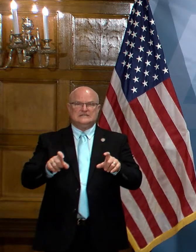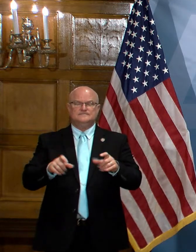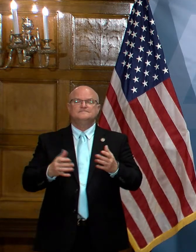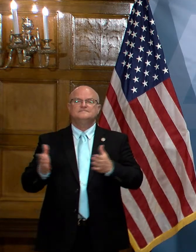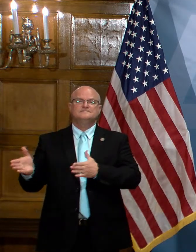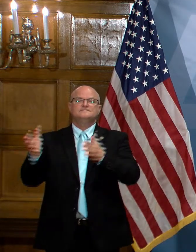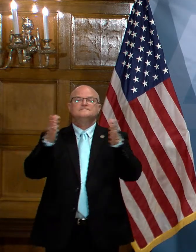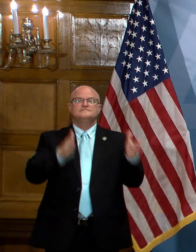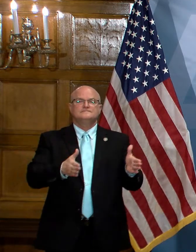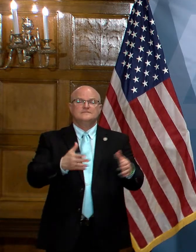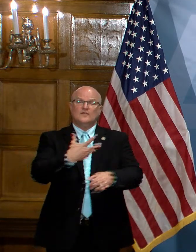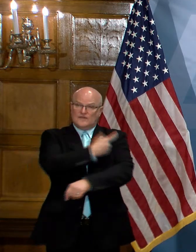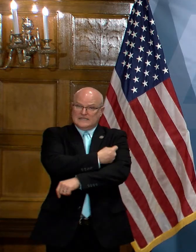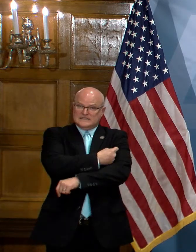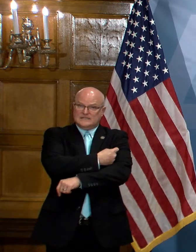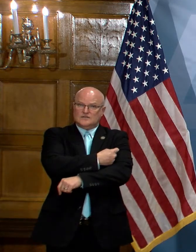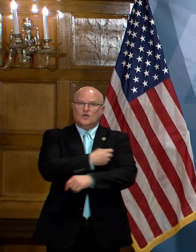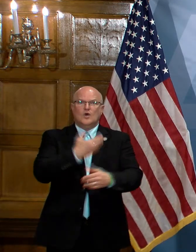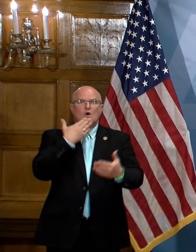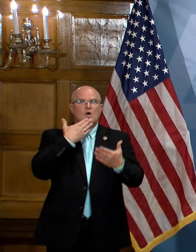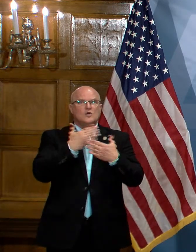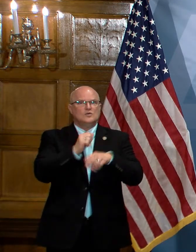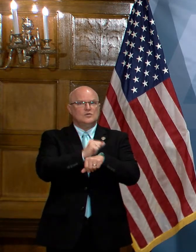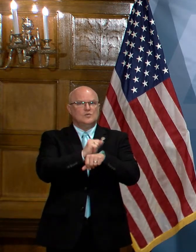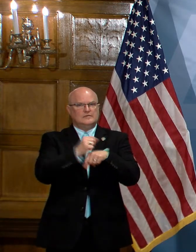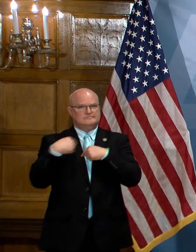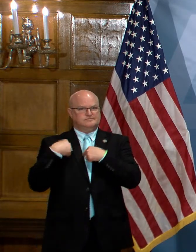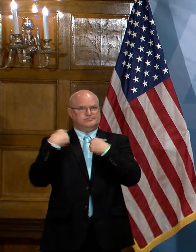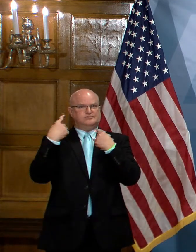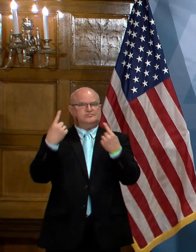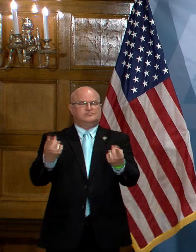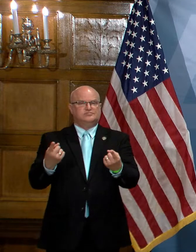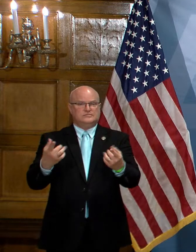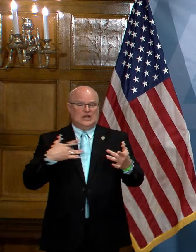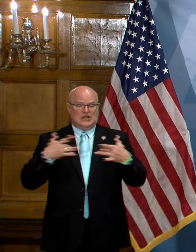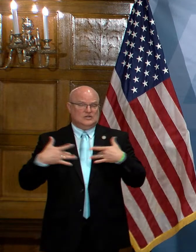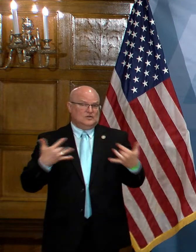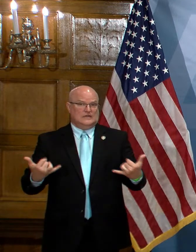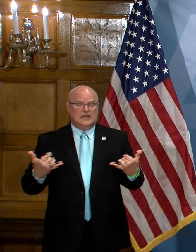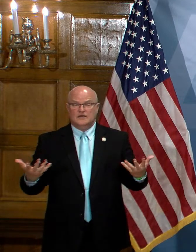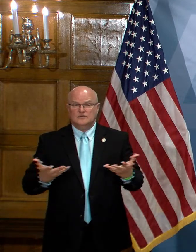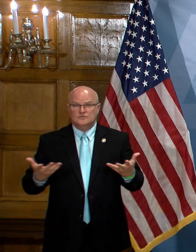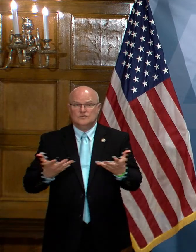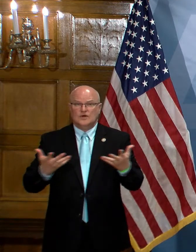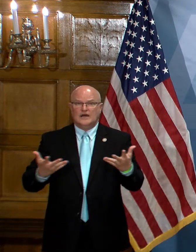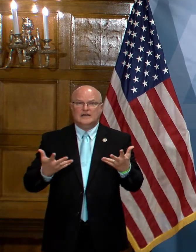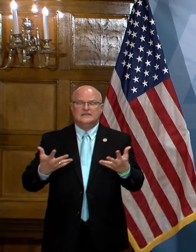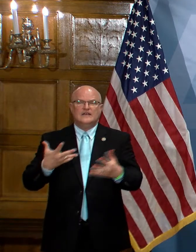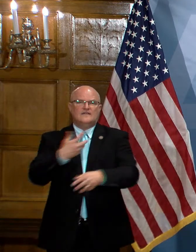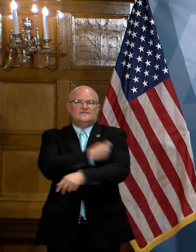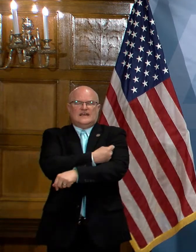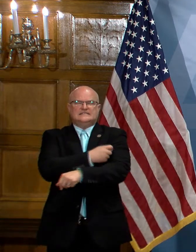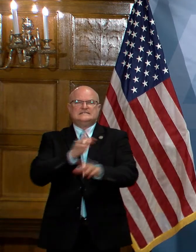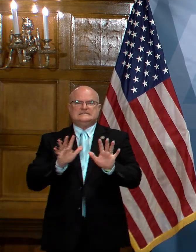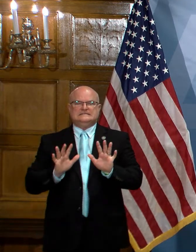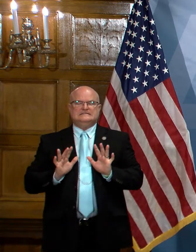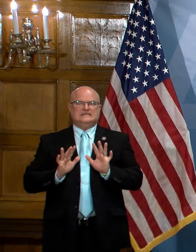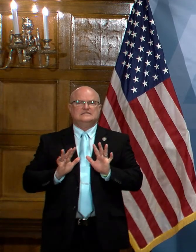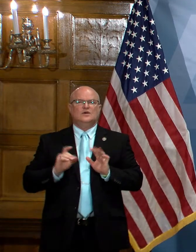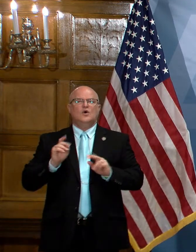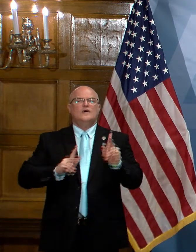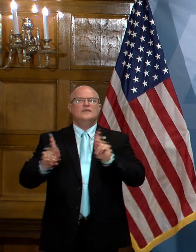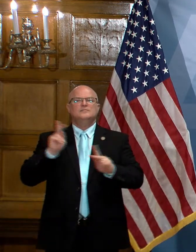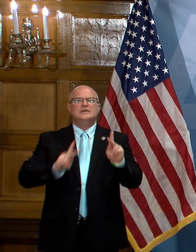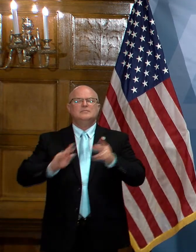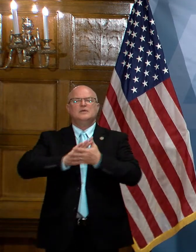say this. We've done a good effort so far. Our biggest concern at this point is vaccine reluctance, or that